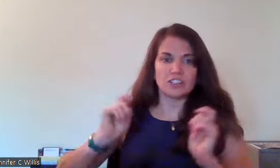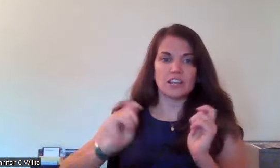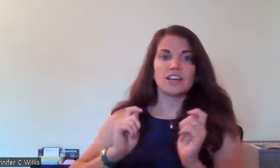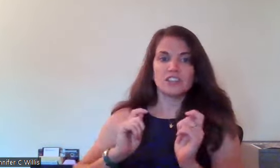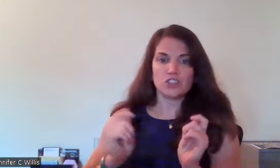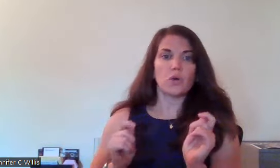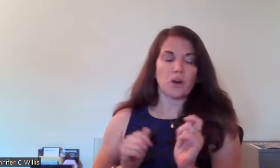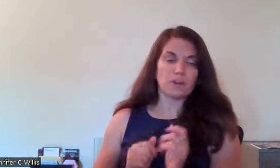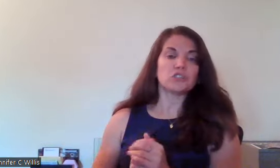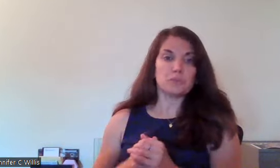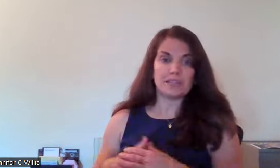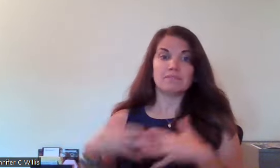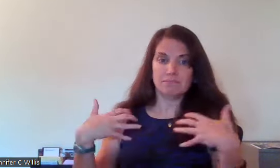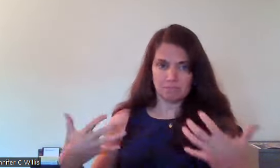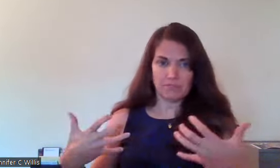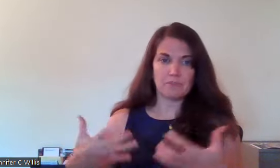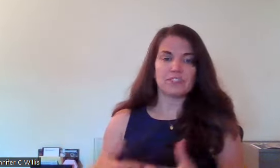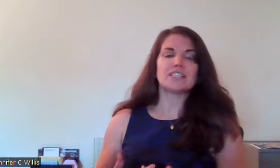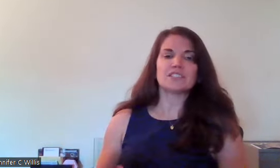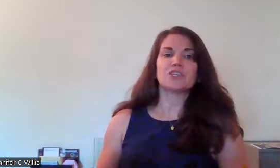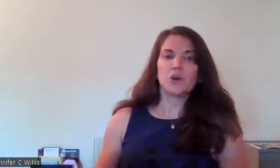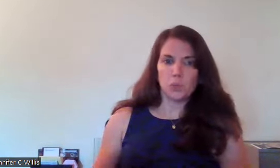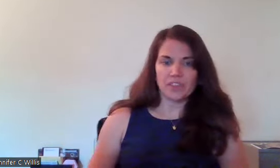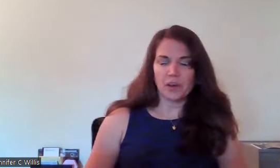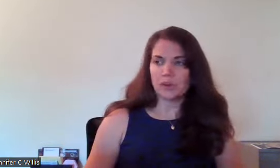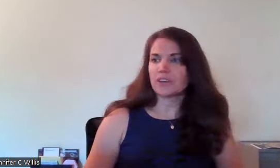changes show how much you mean emphasis with that word.